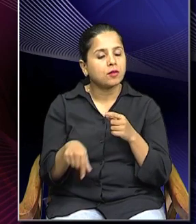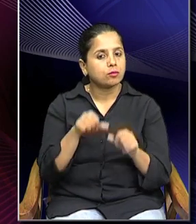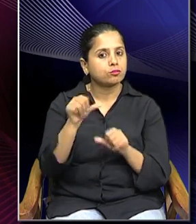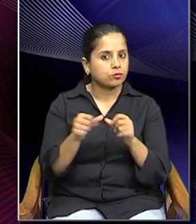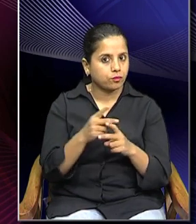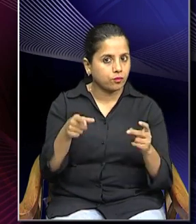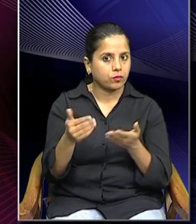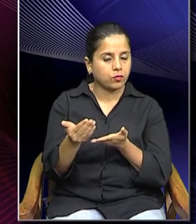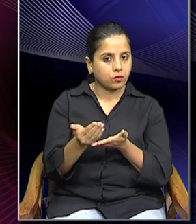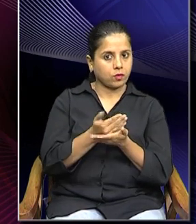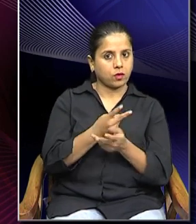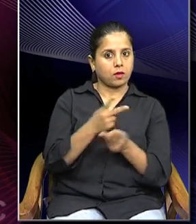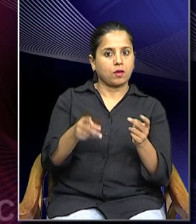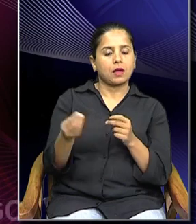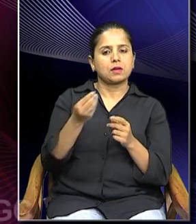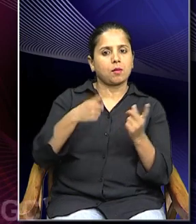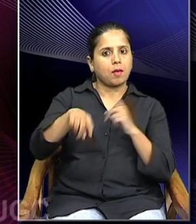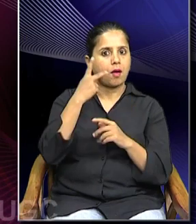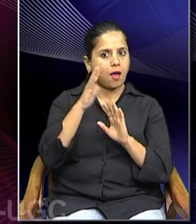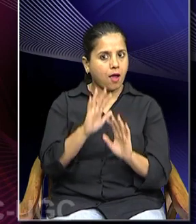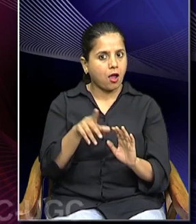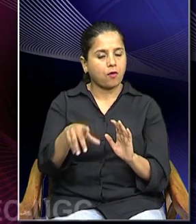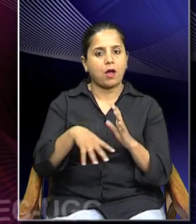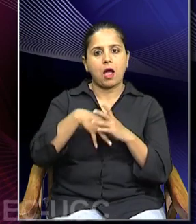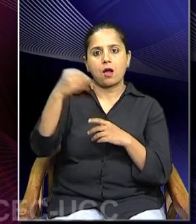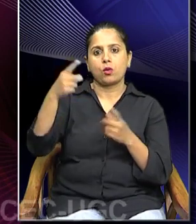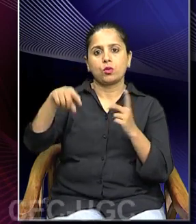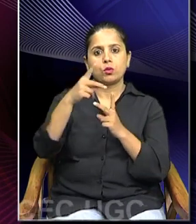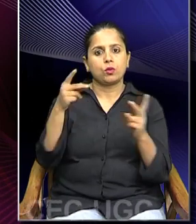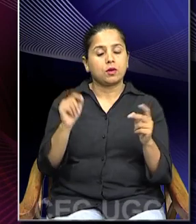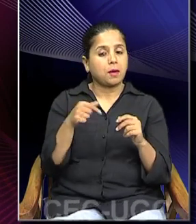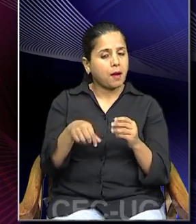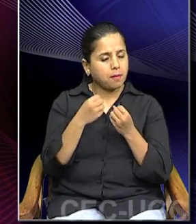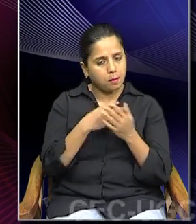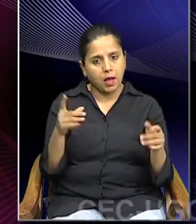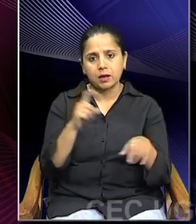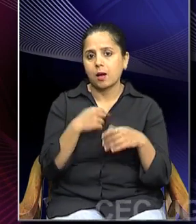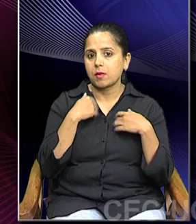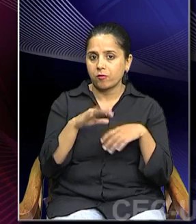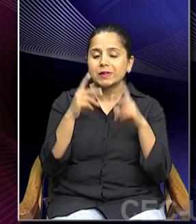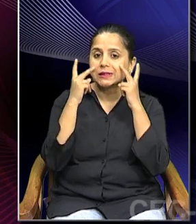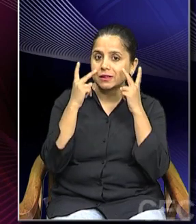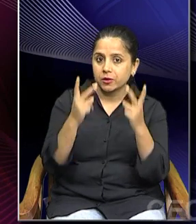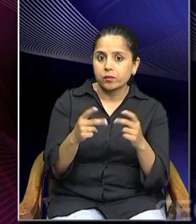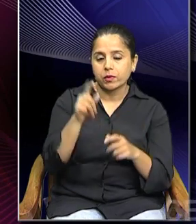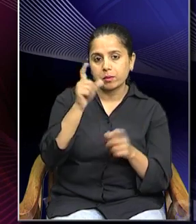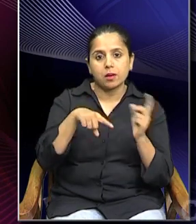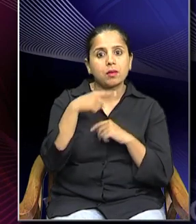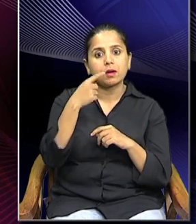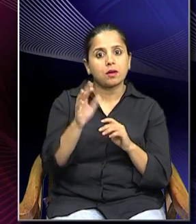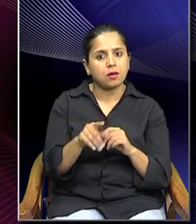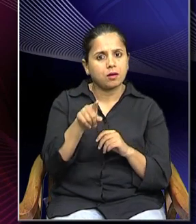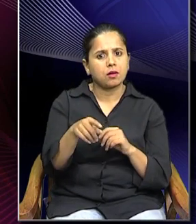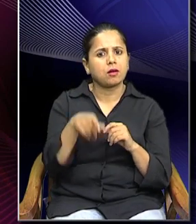that preserves certain item outside the caste nexus. So, many a time we have seen people saying that don't